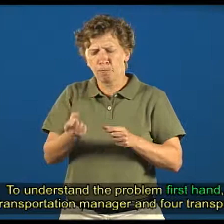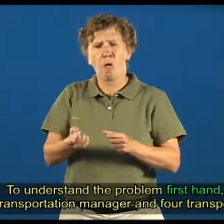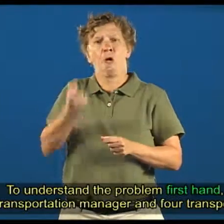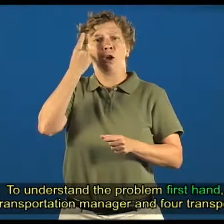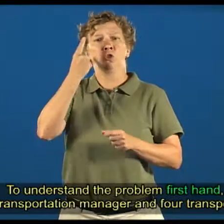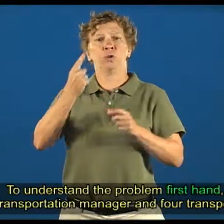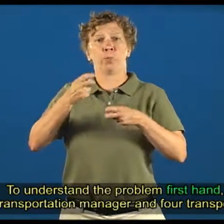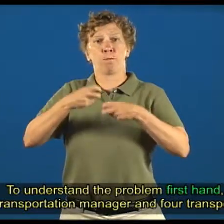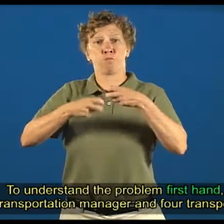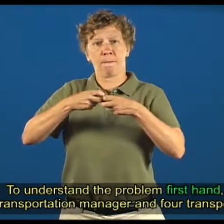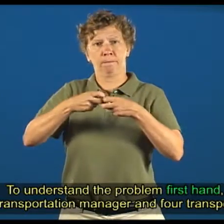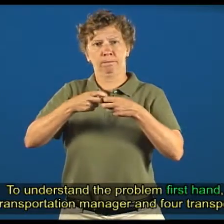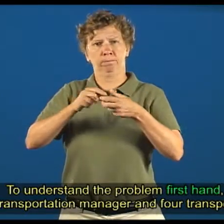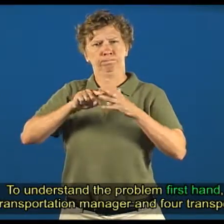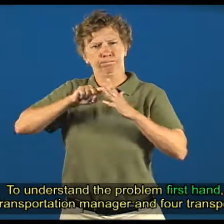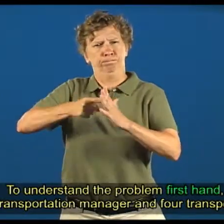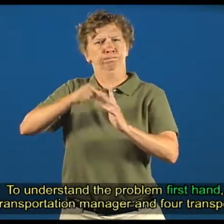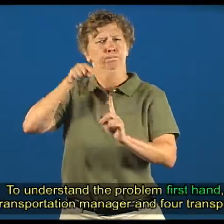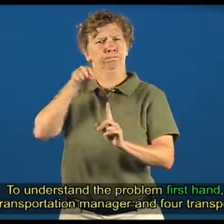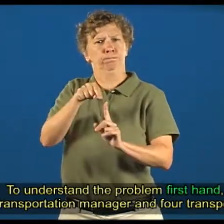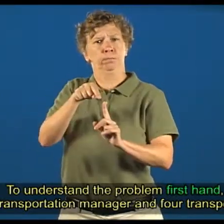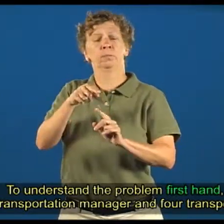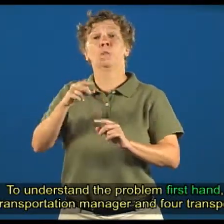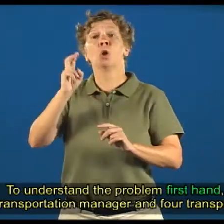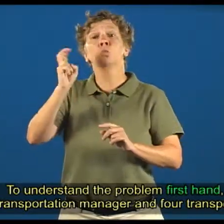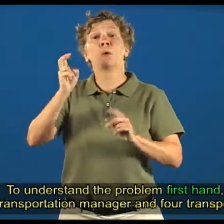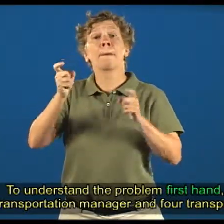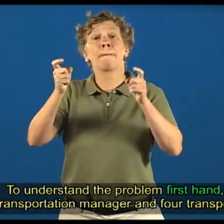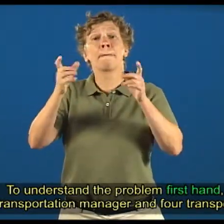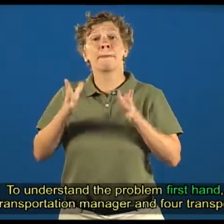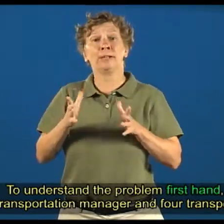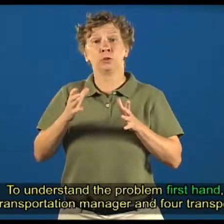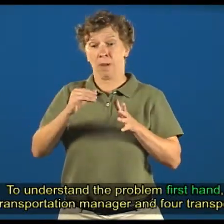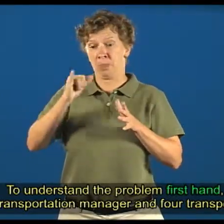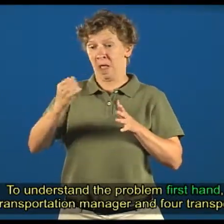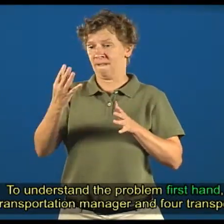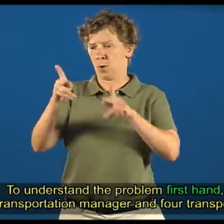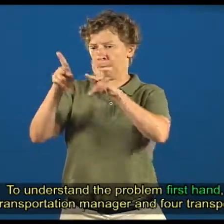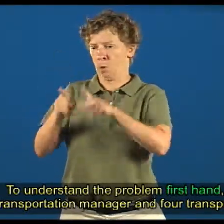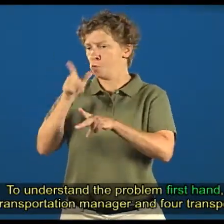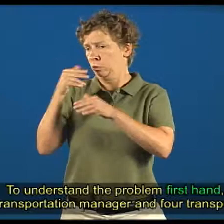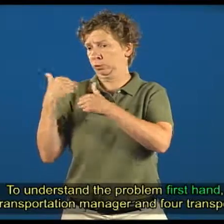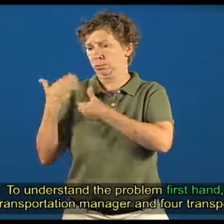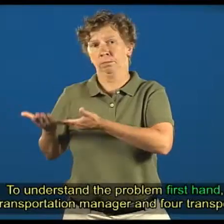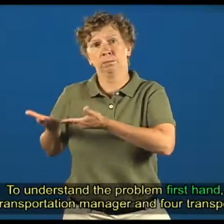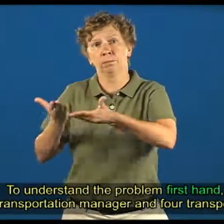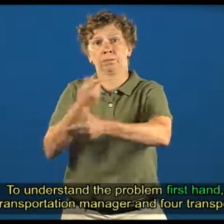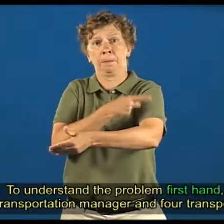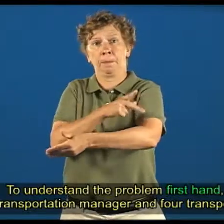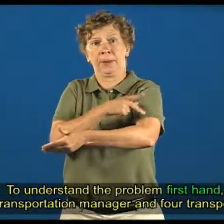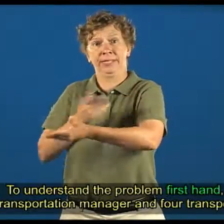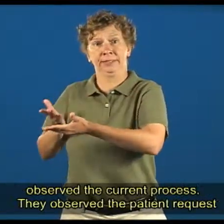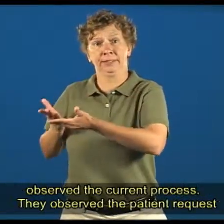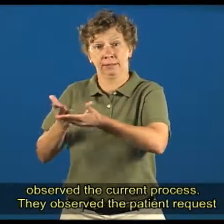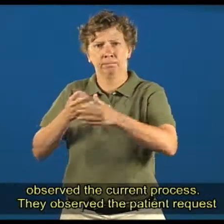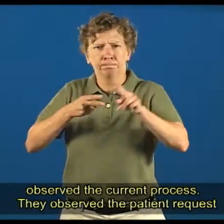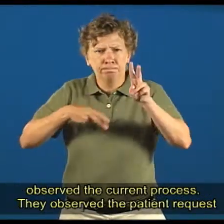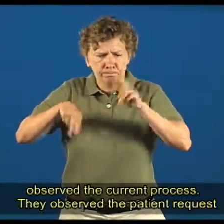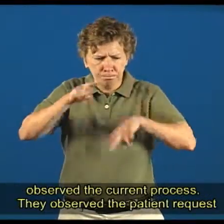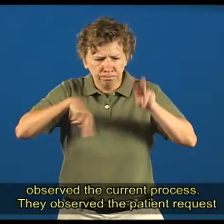To understand the problem firsthand, the transportation manager and 4 transporters